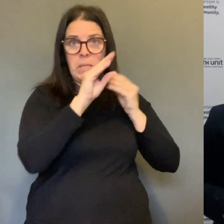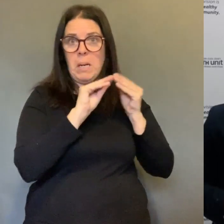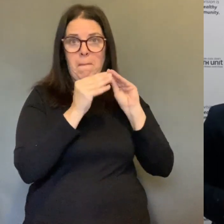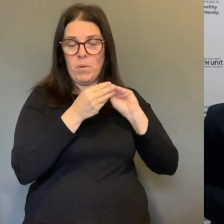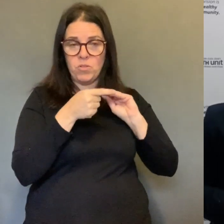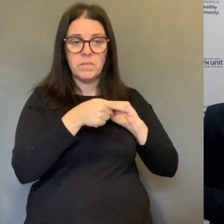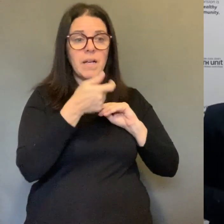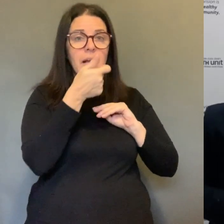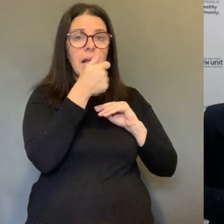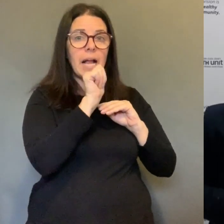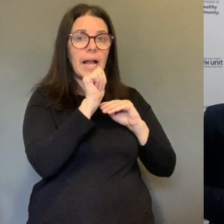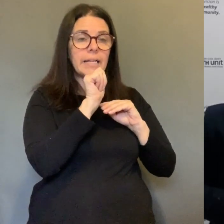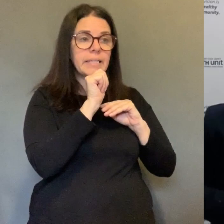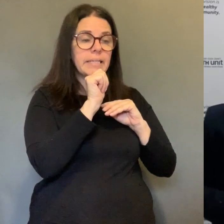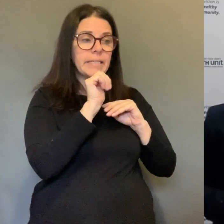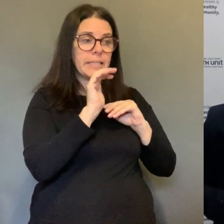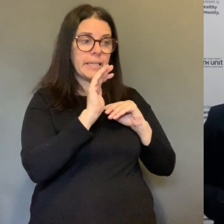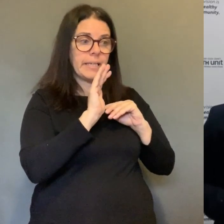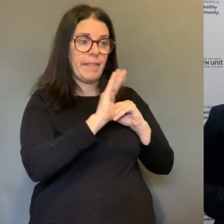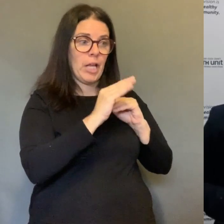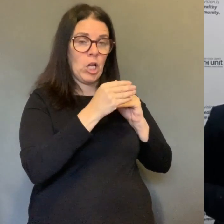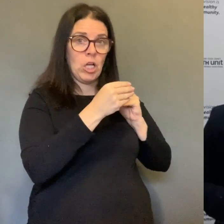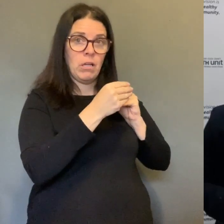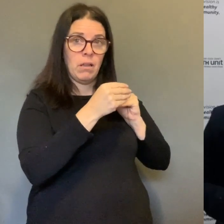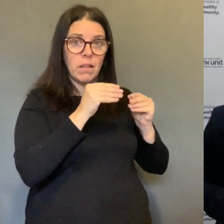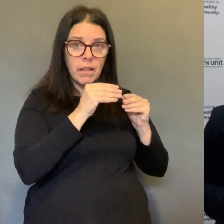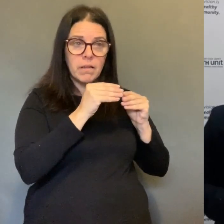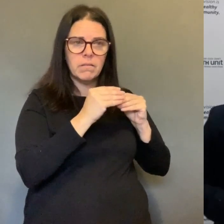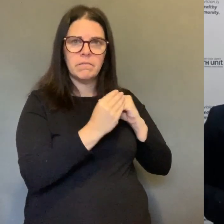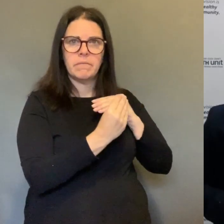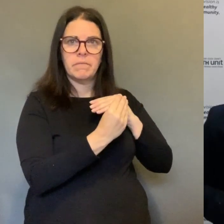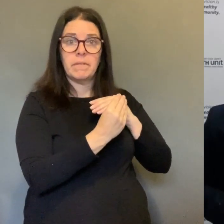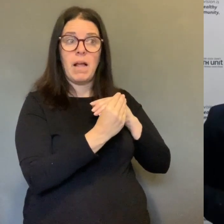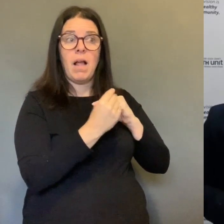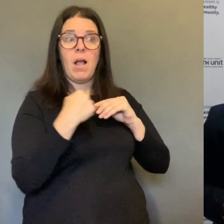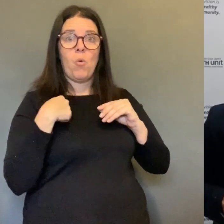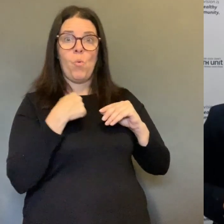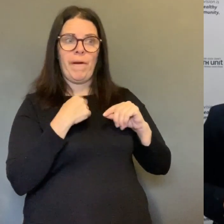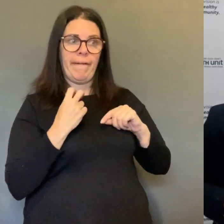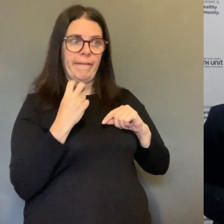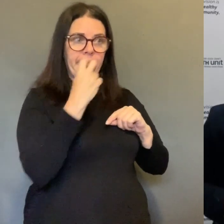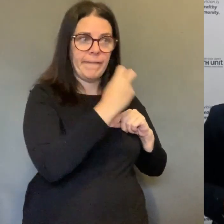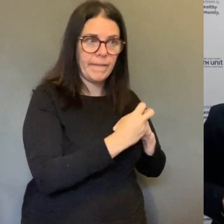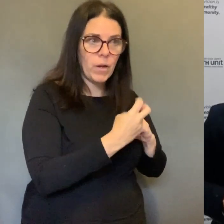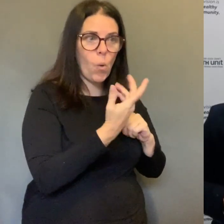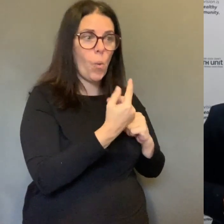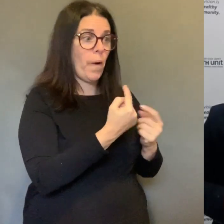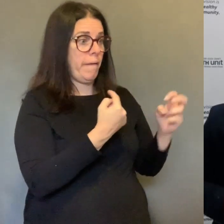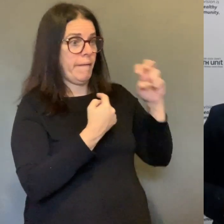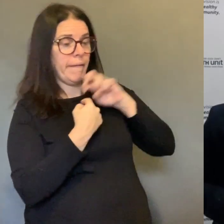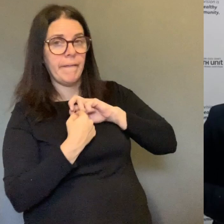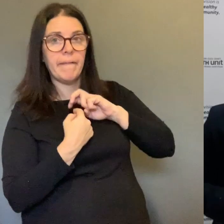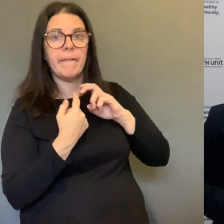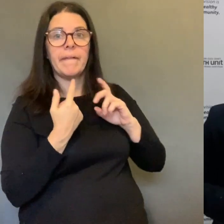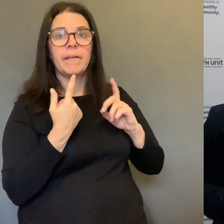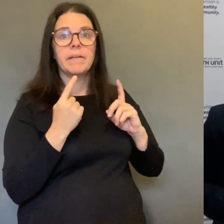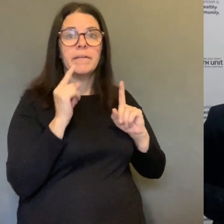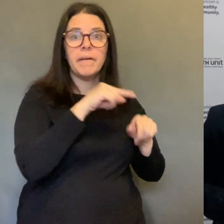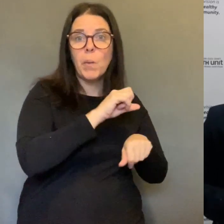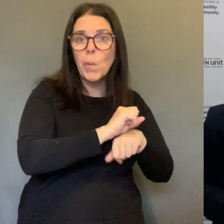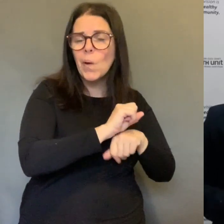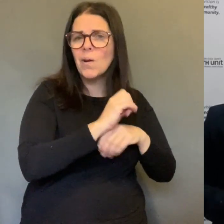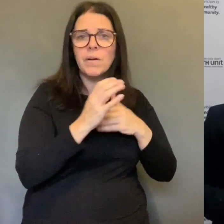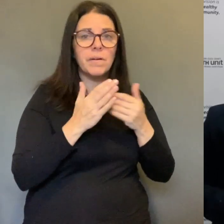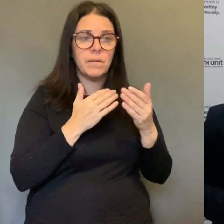levels of government are thinking about it before it actually happens. From a local perspective, I would support keeping some of